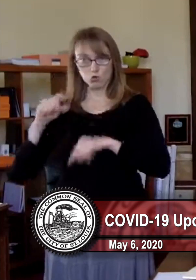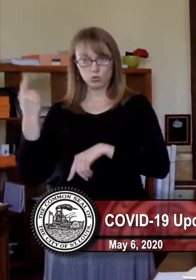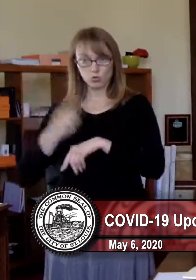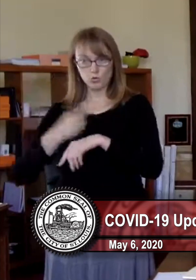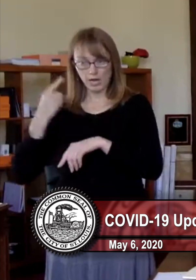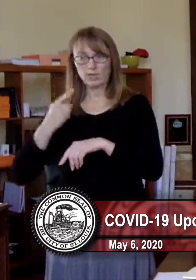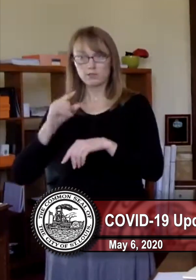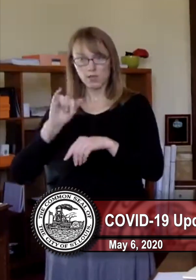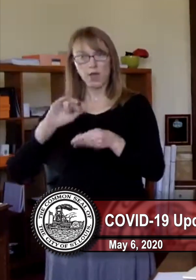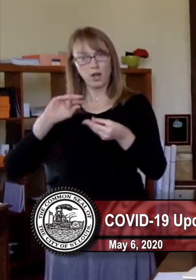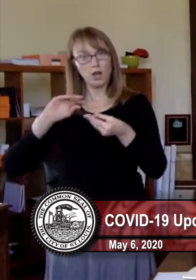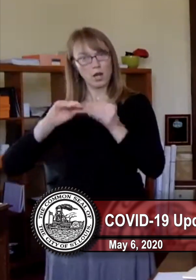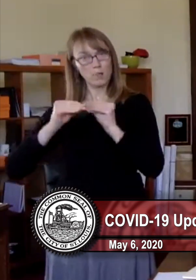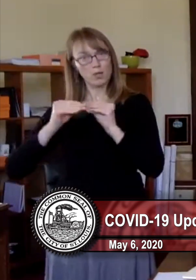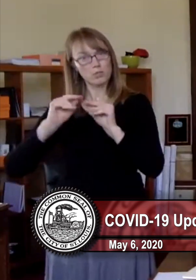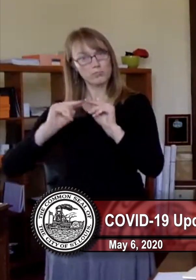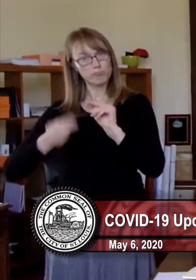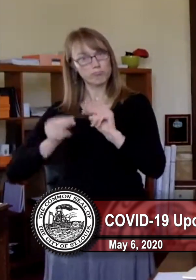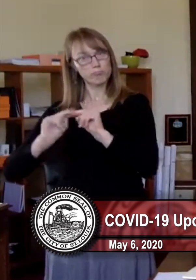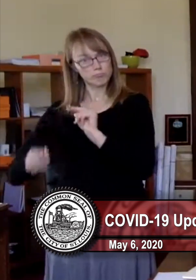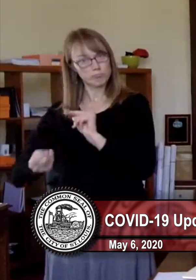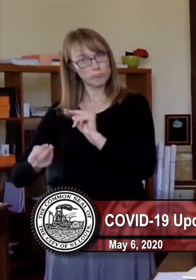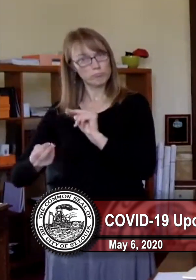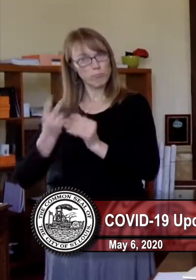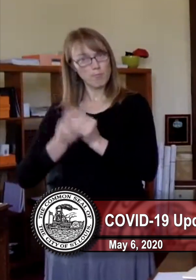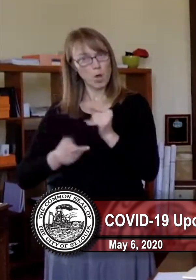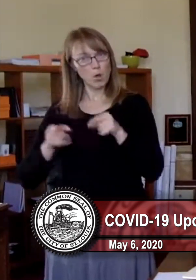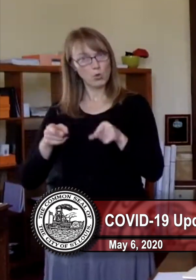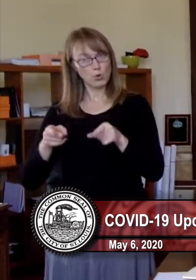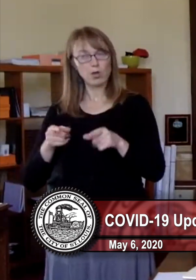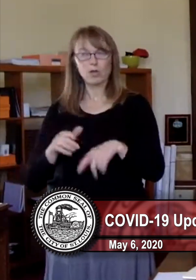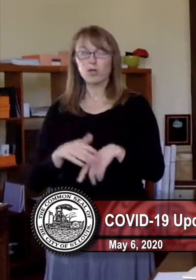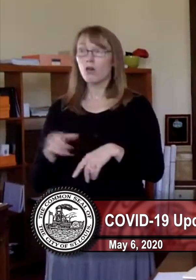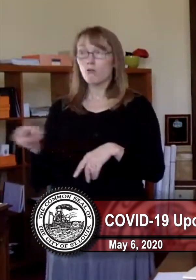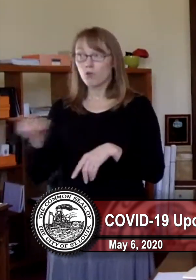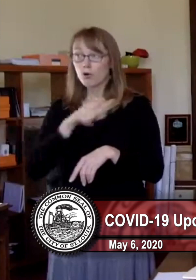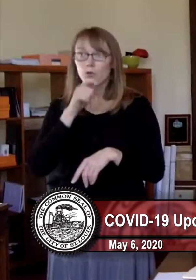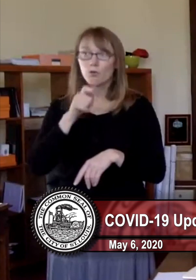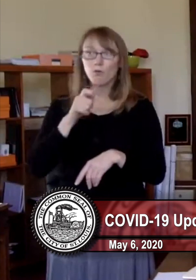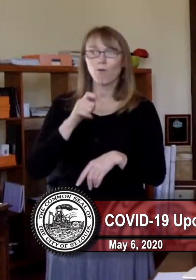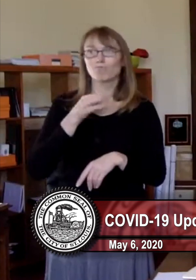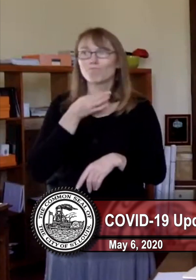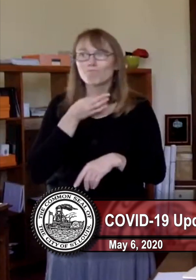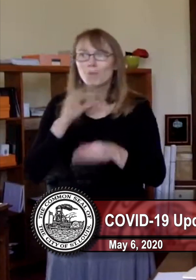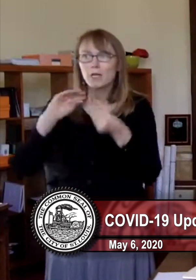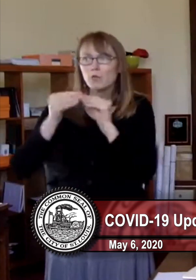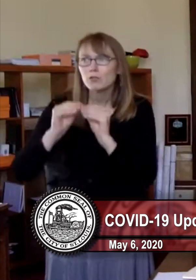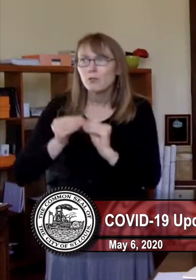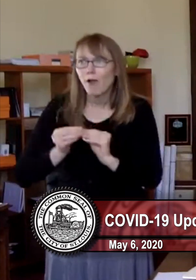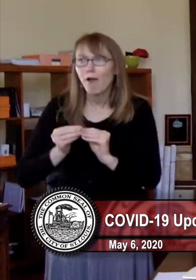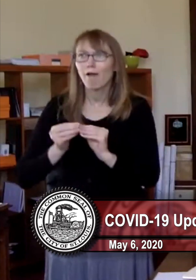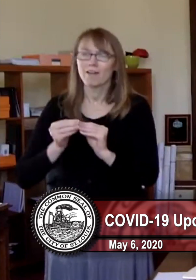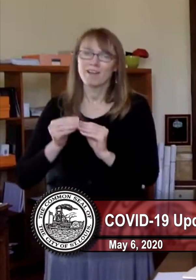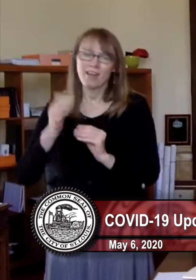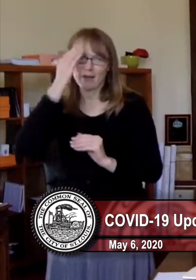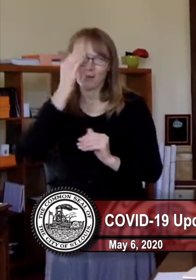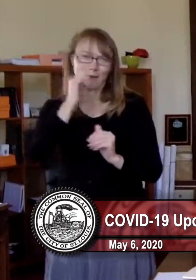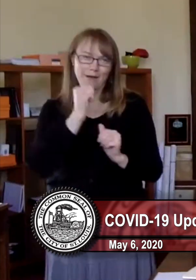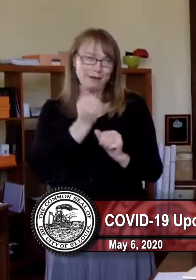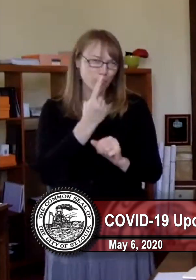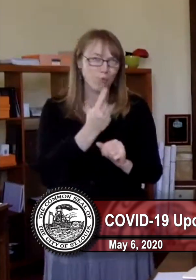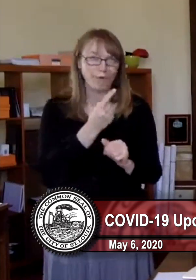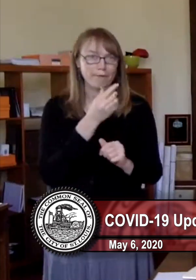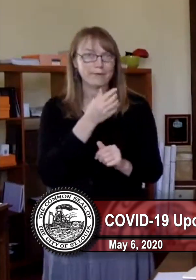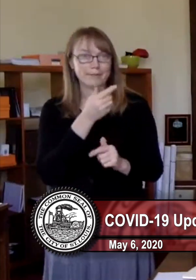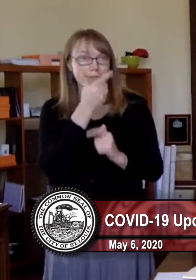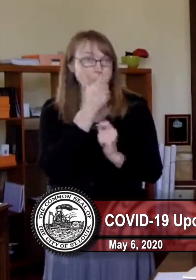those of you that like these numbers, and I know not everyone does, but if you want to really take a good look at these, look at the St.